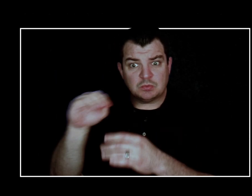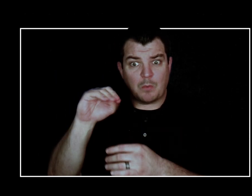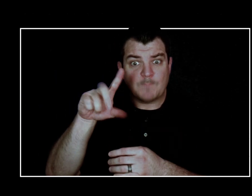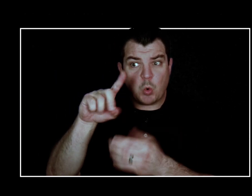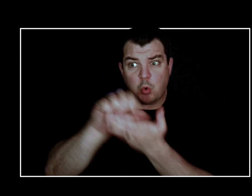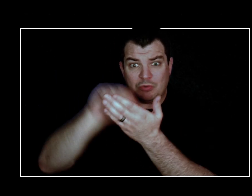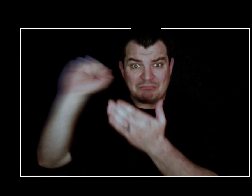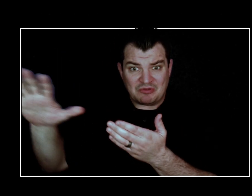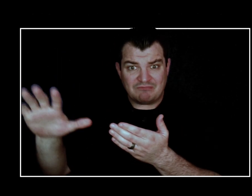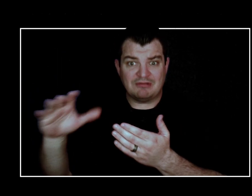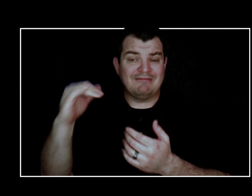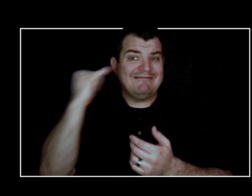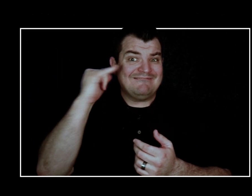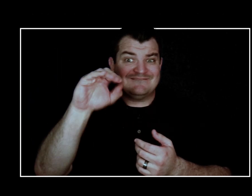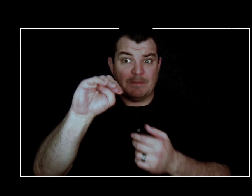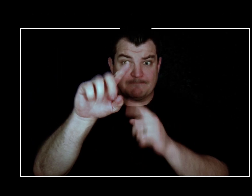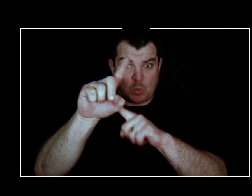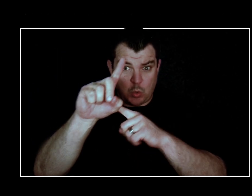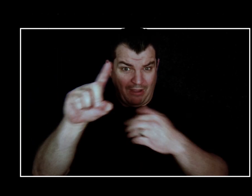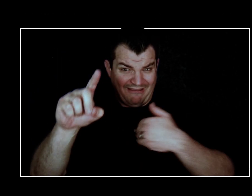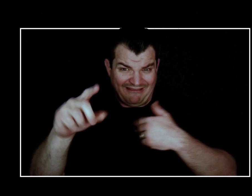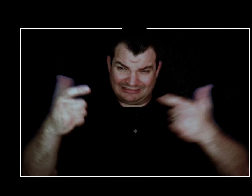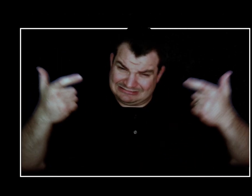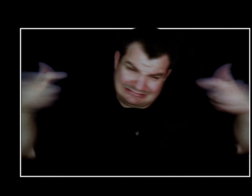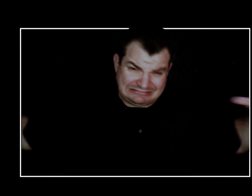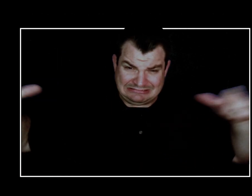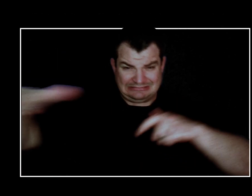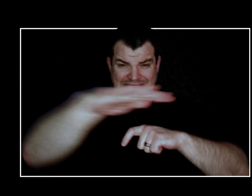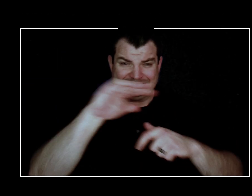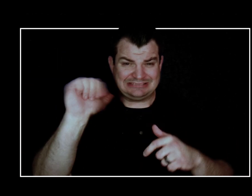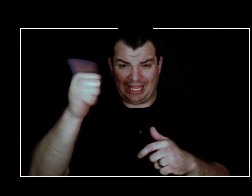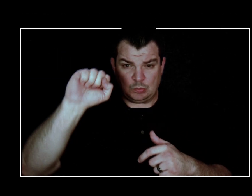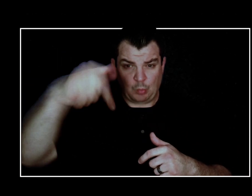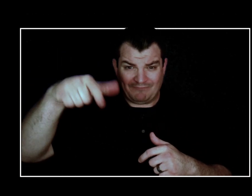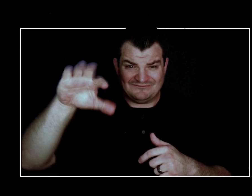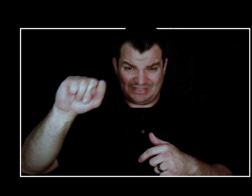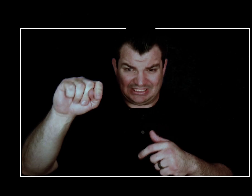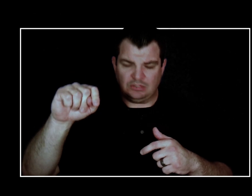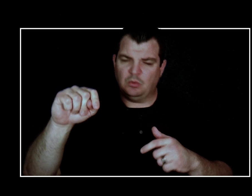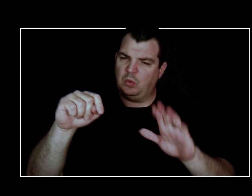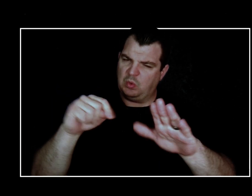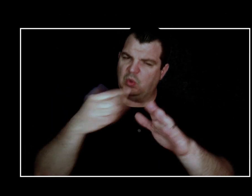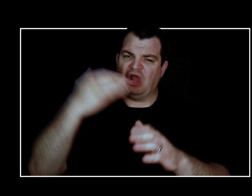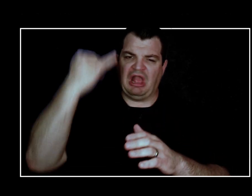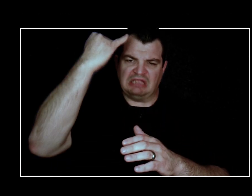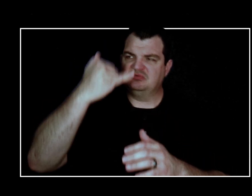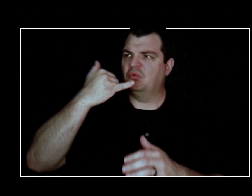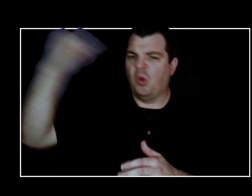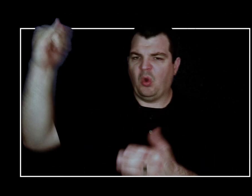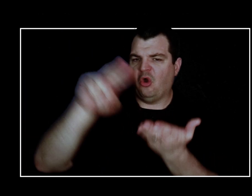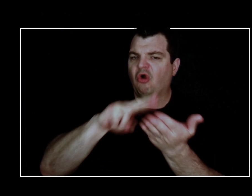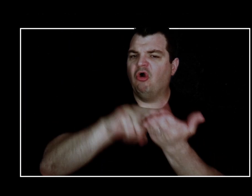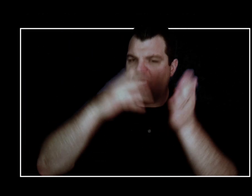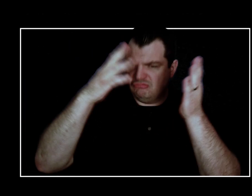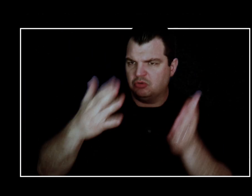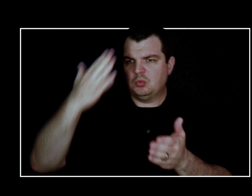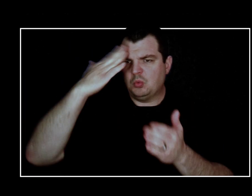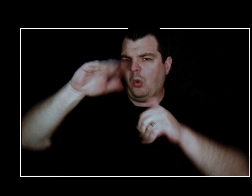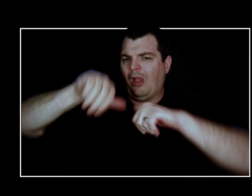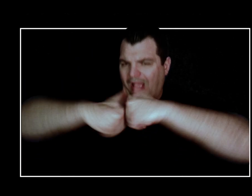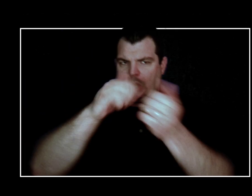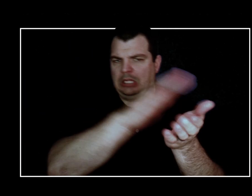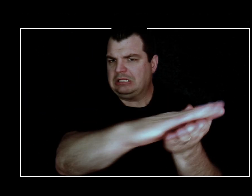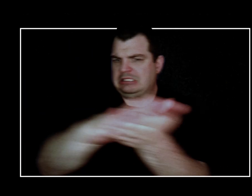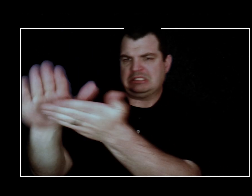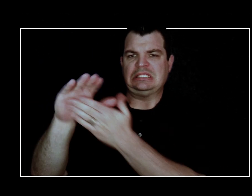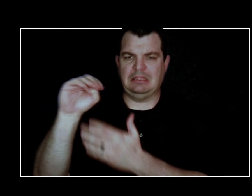mold removal. If mold covers a large area over 10 square feet, it's a good idea to call a